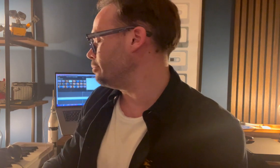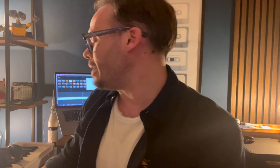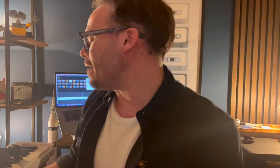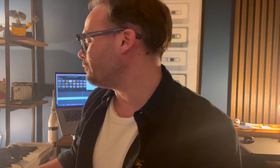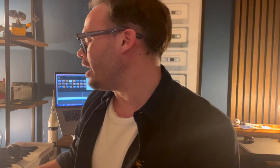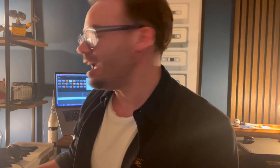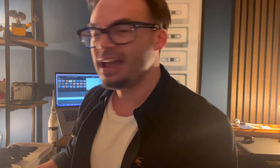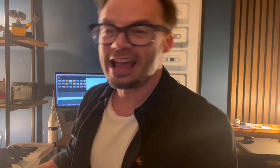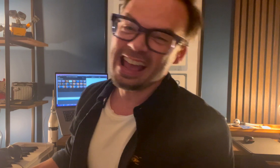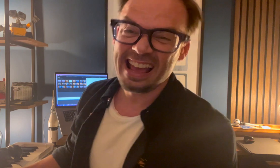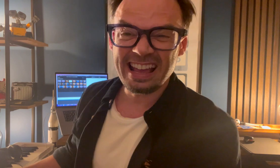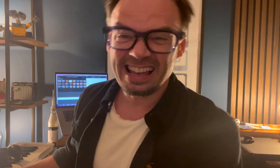my friends